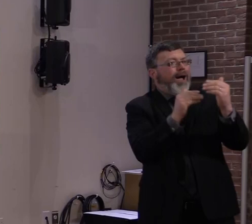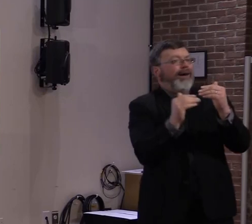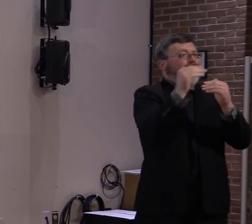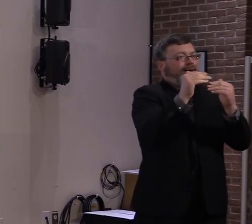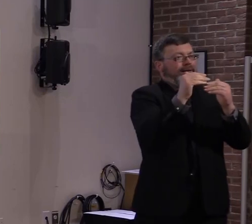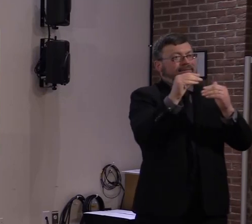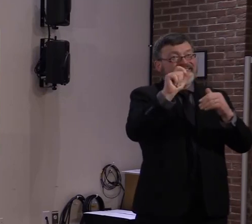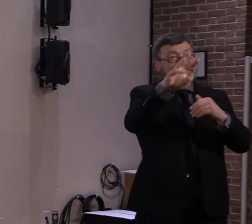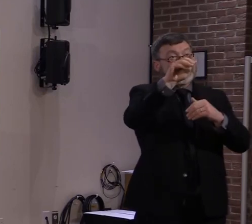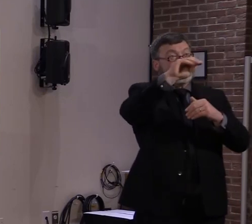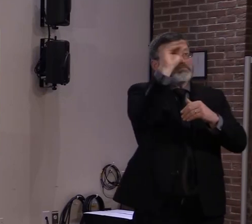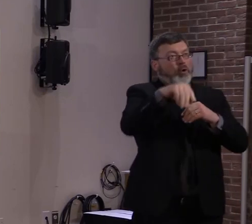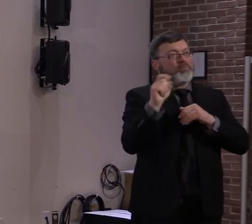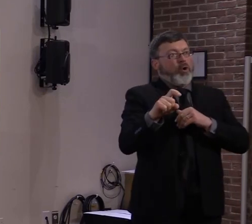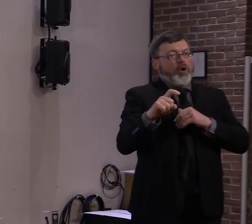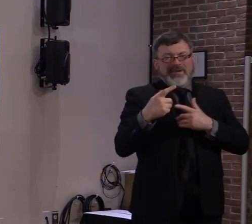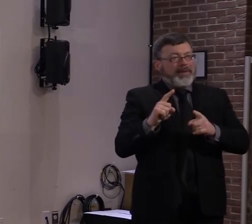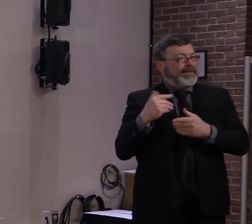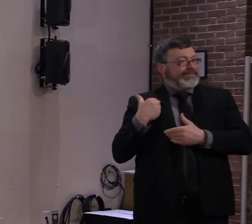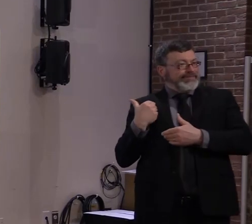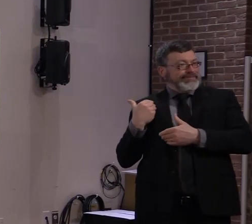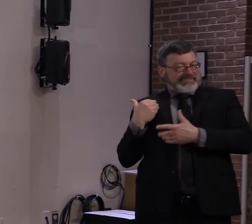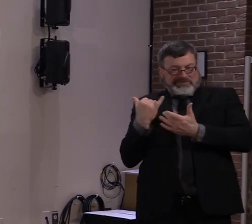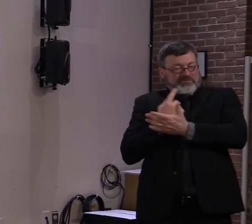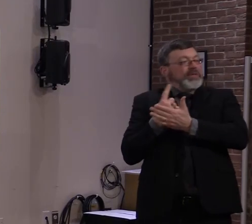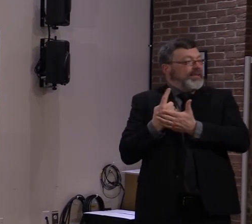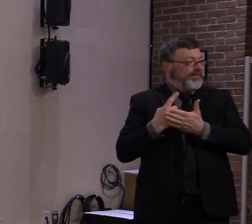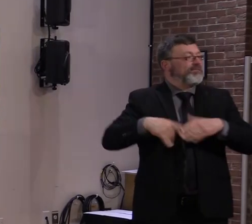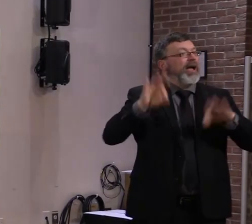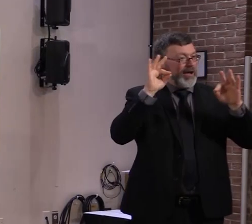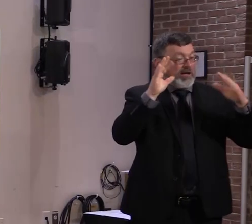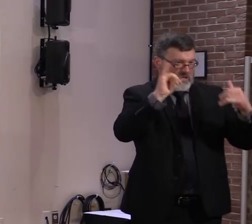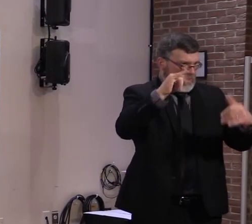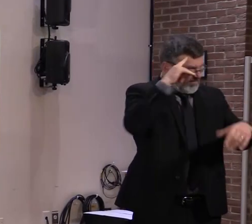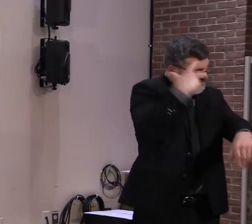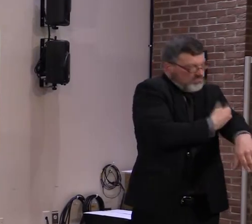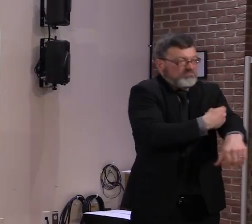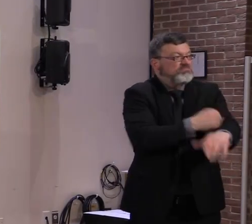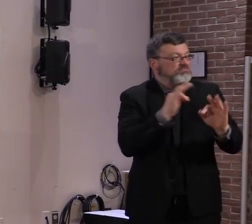to remind you to put your vaccination card in a safe place.